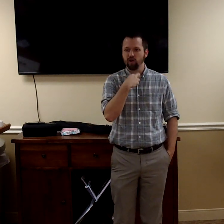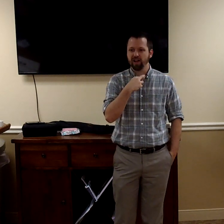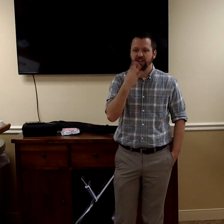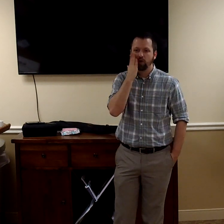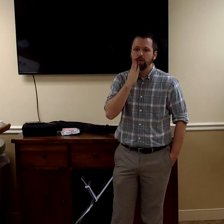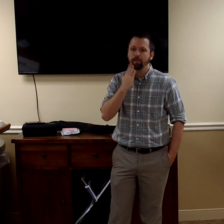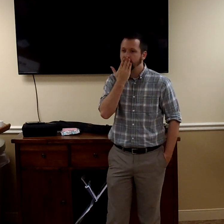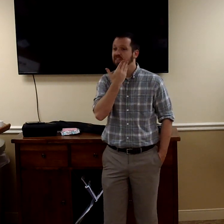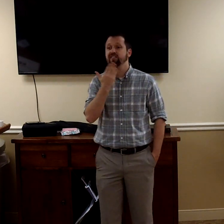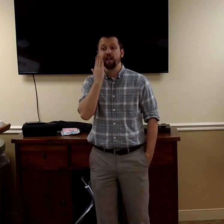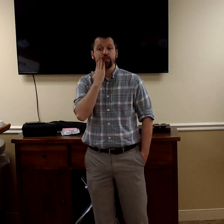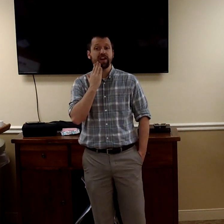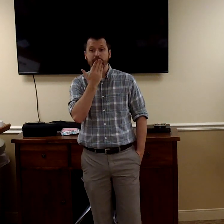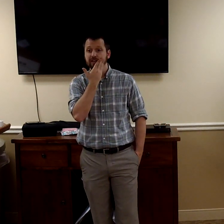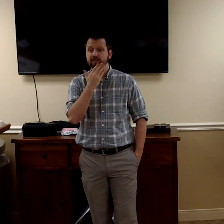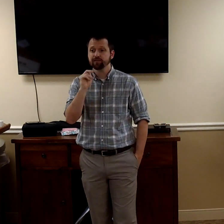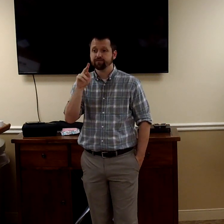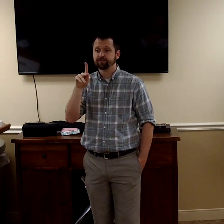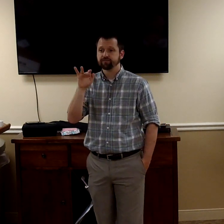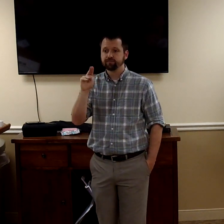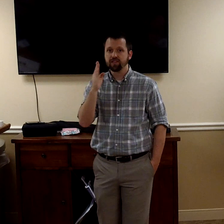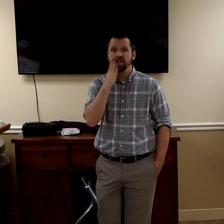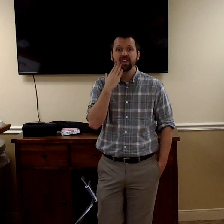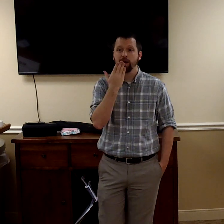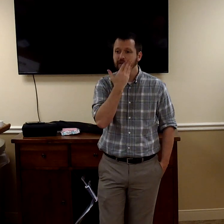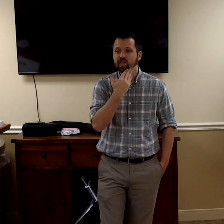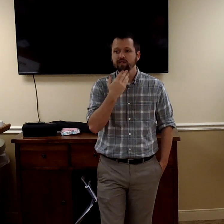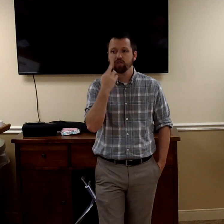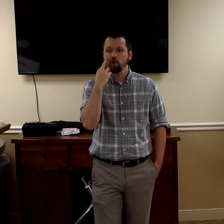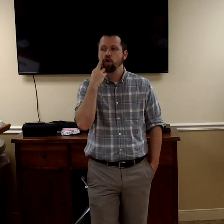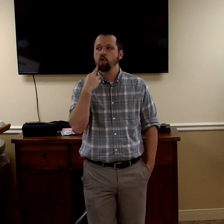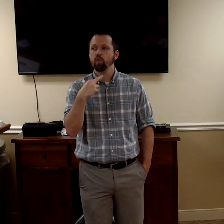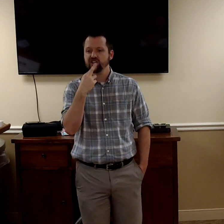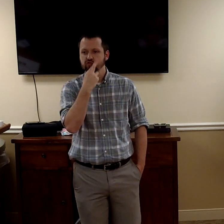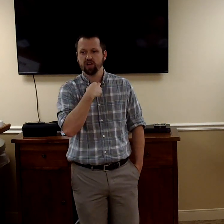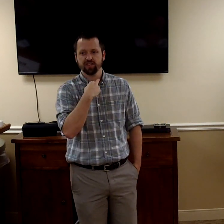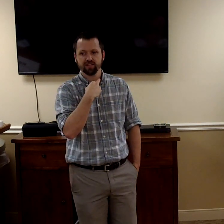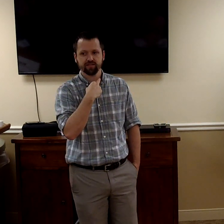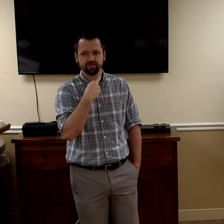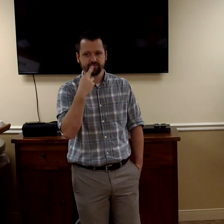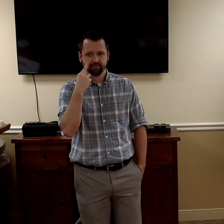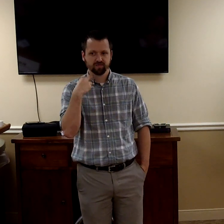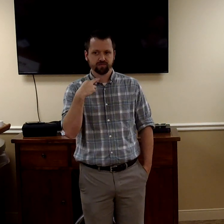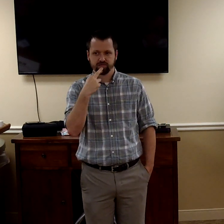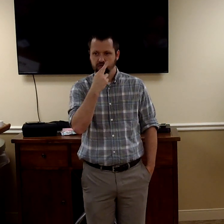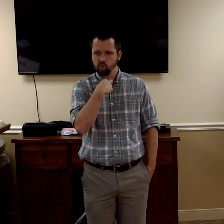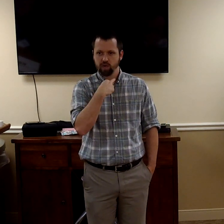restaurant, like you're wiping, this is sorry for napkin. Napkin, restaurant.